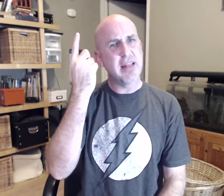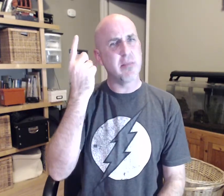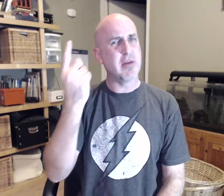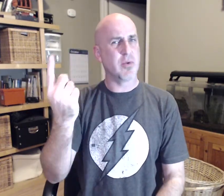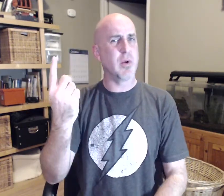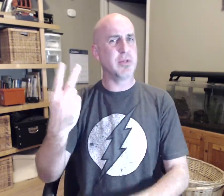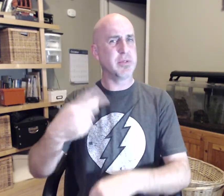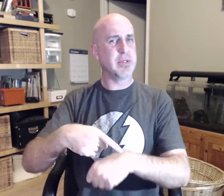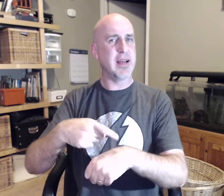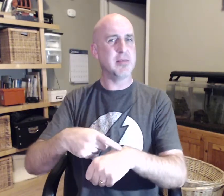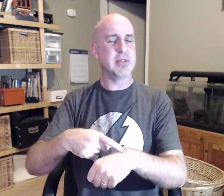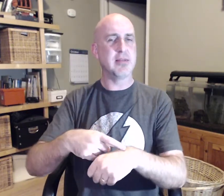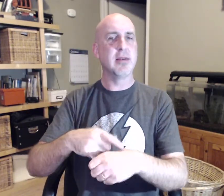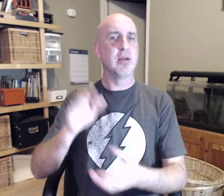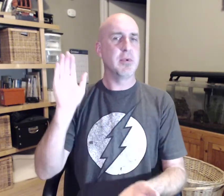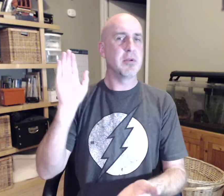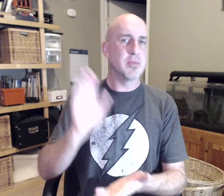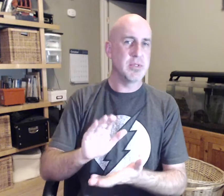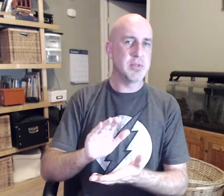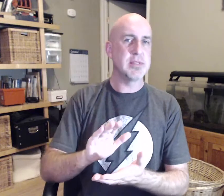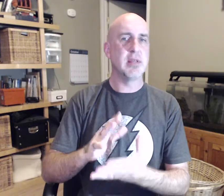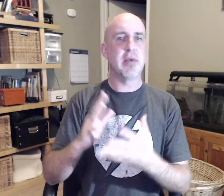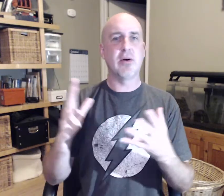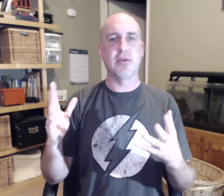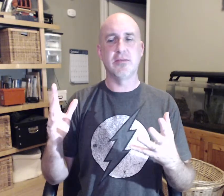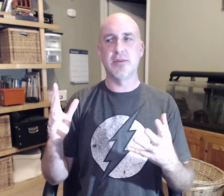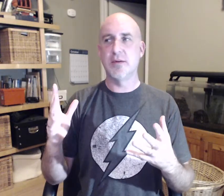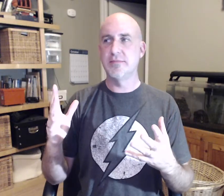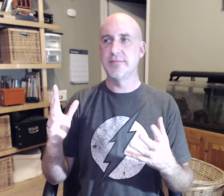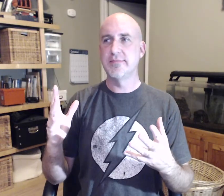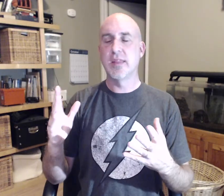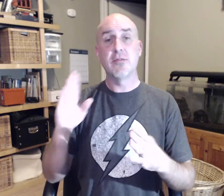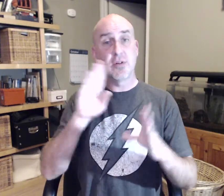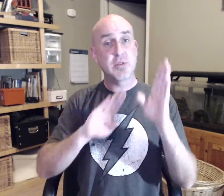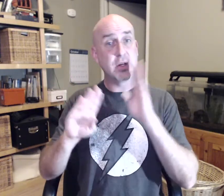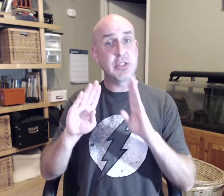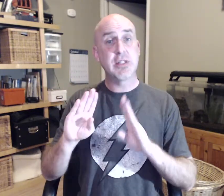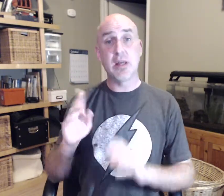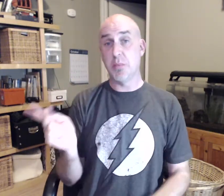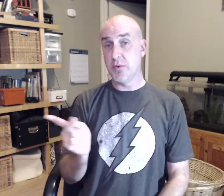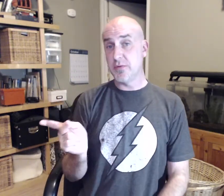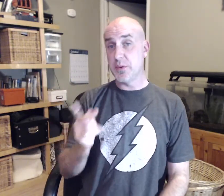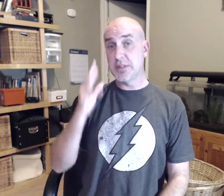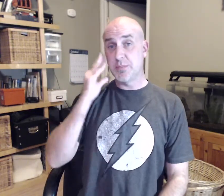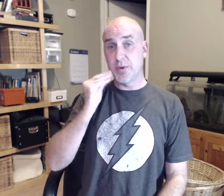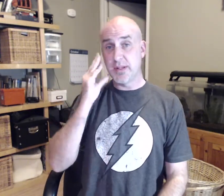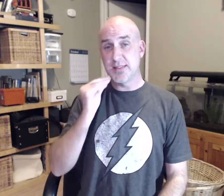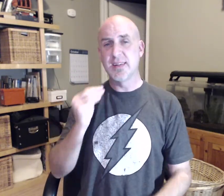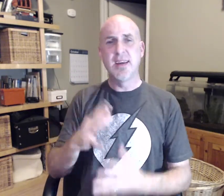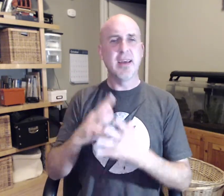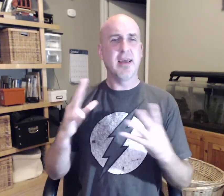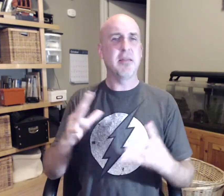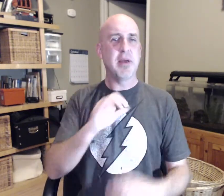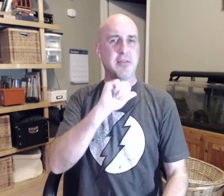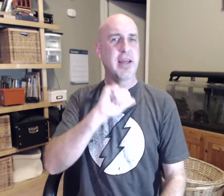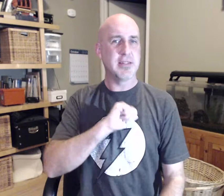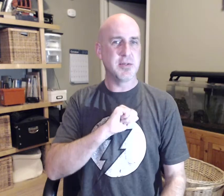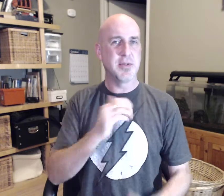them after one or two times, and we can reduce the amount of frustration that both of you experience and the amount of attitude that you